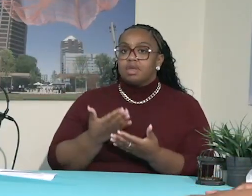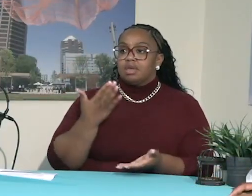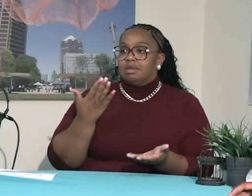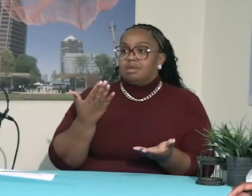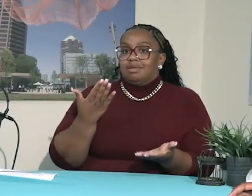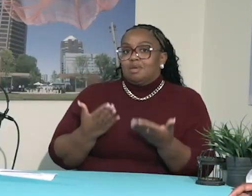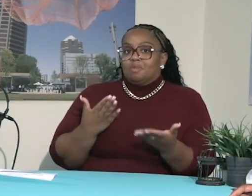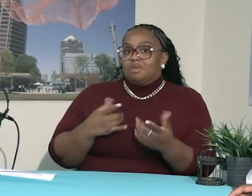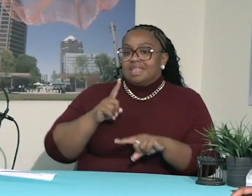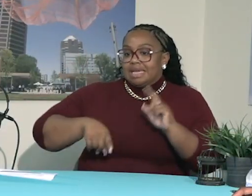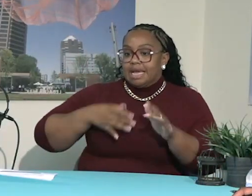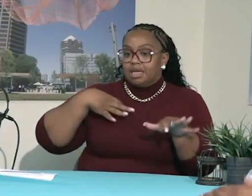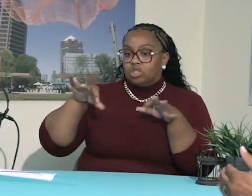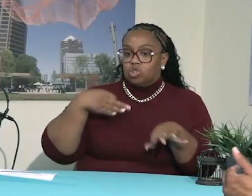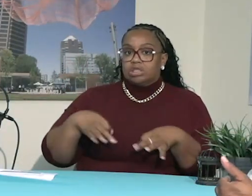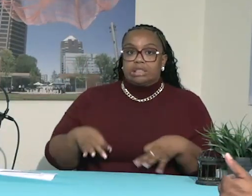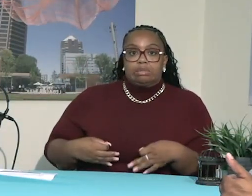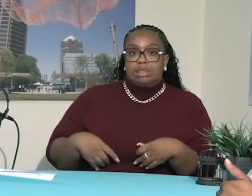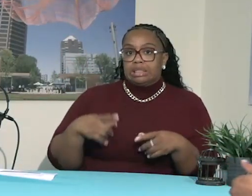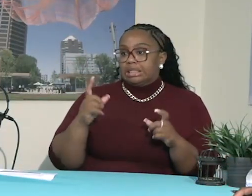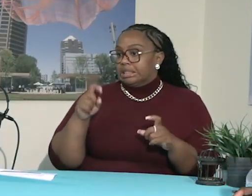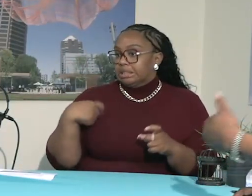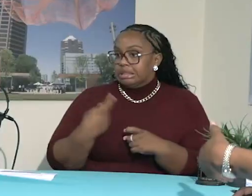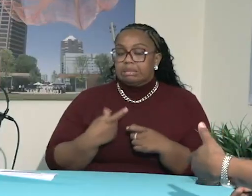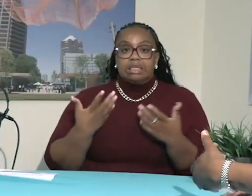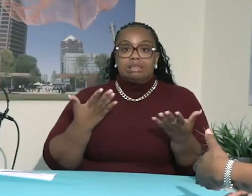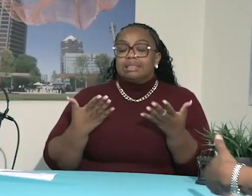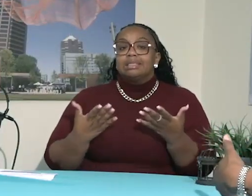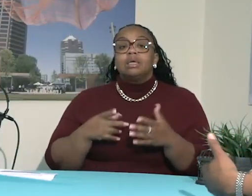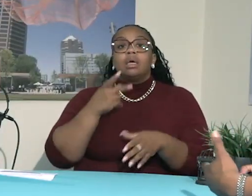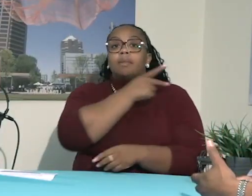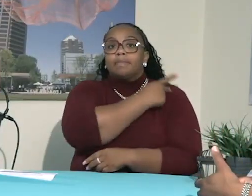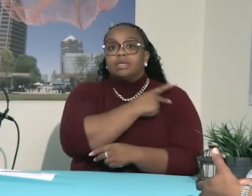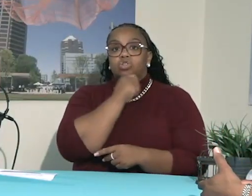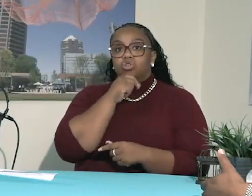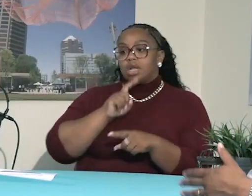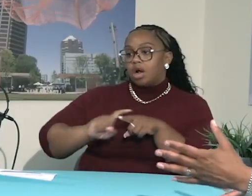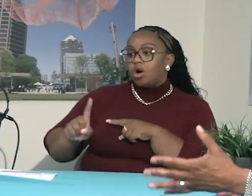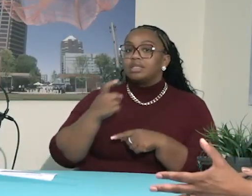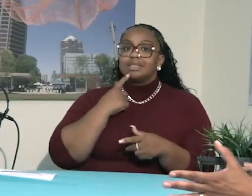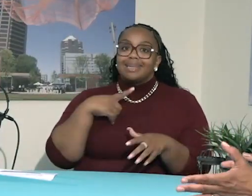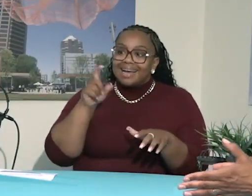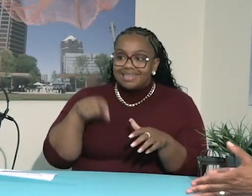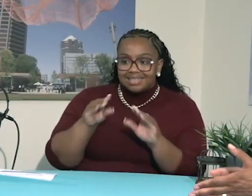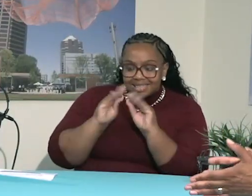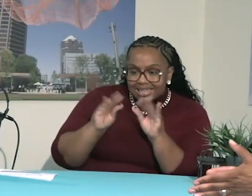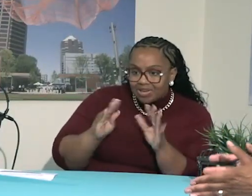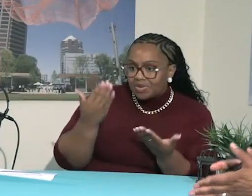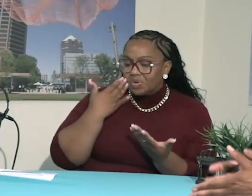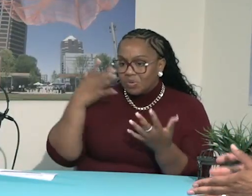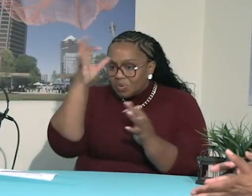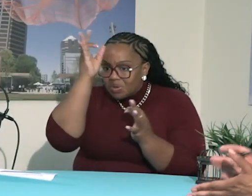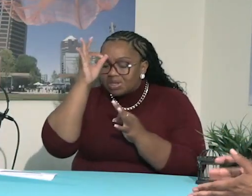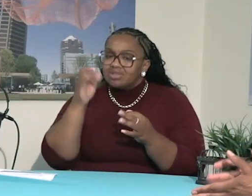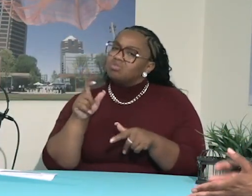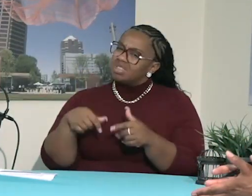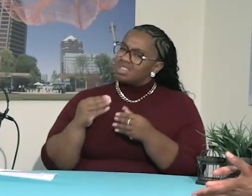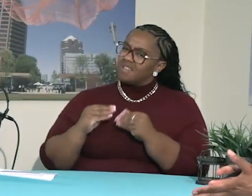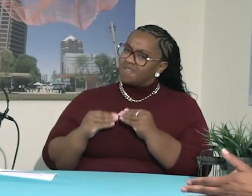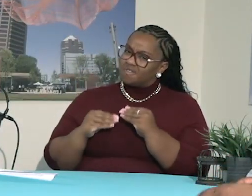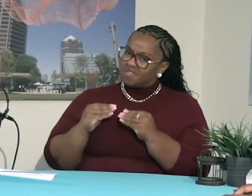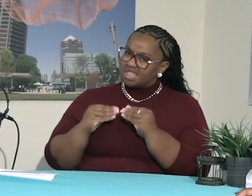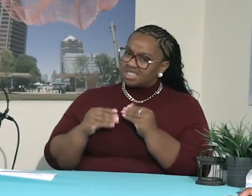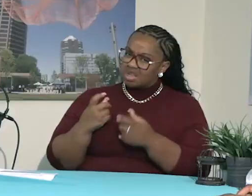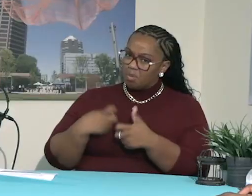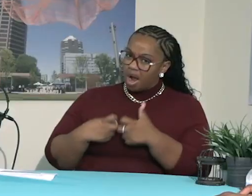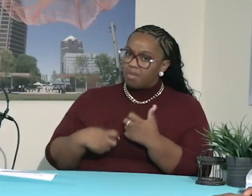fine details of it. And patients aren't calling saying, I need more clarity. Right. So this kind of fills that